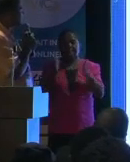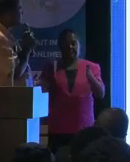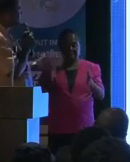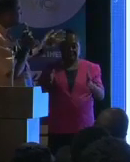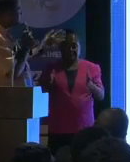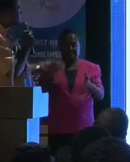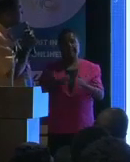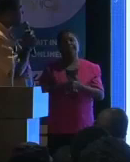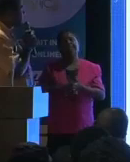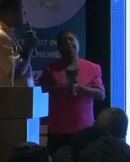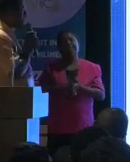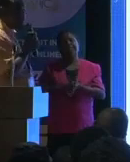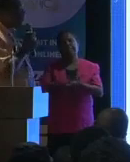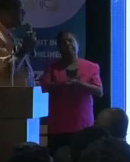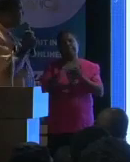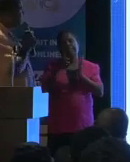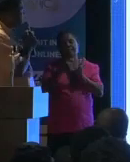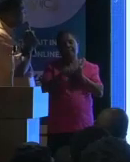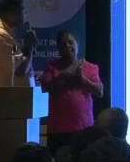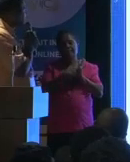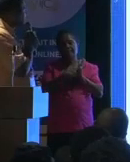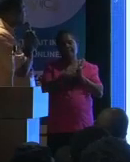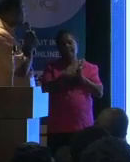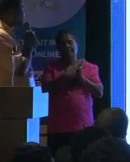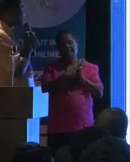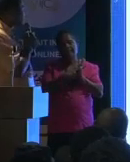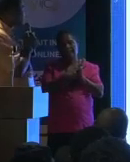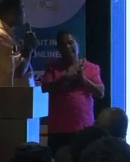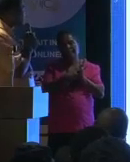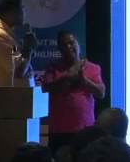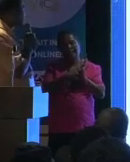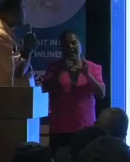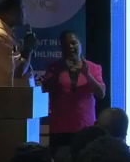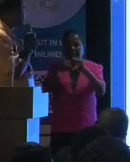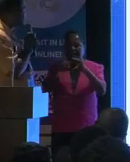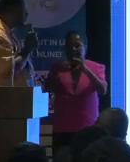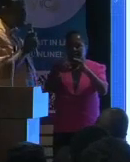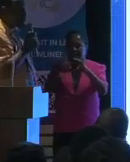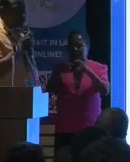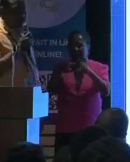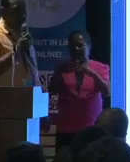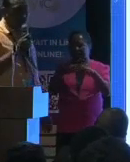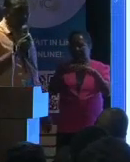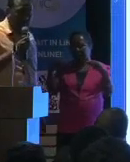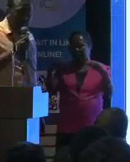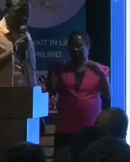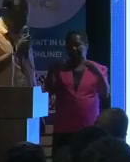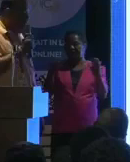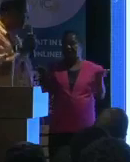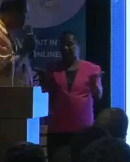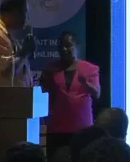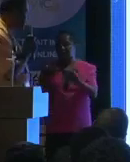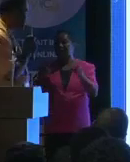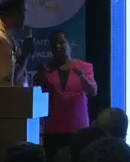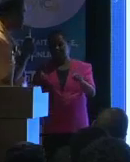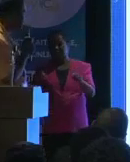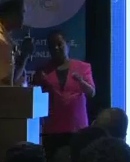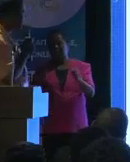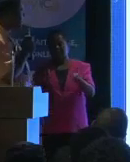resource. Put a reliable email address. Your residential postal